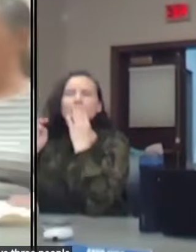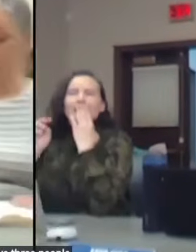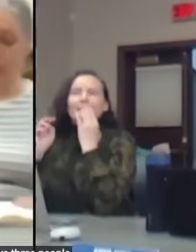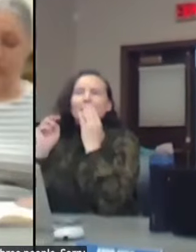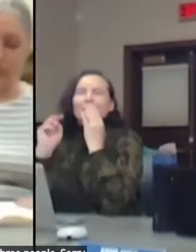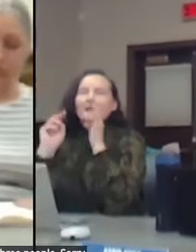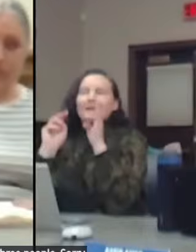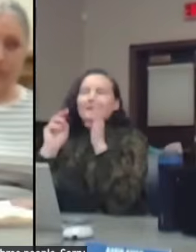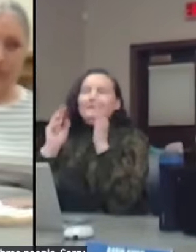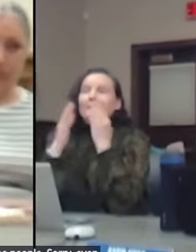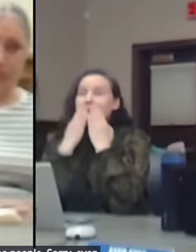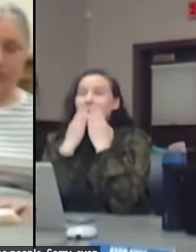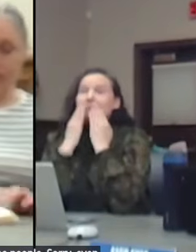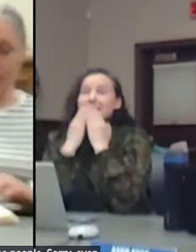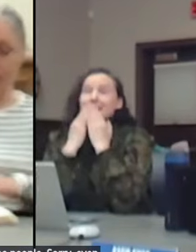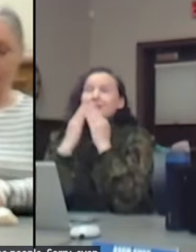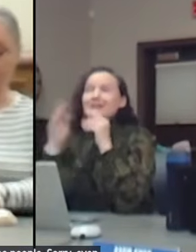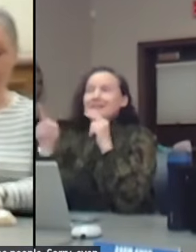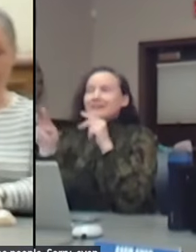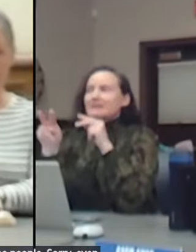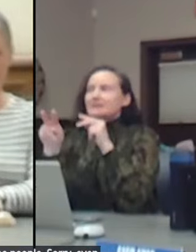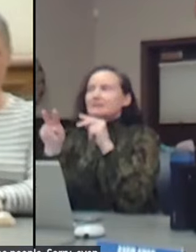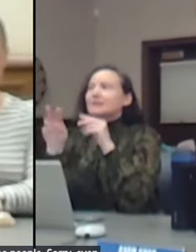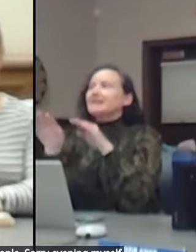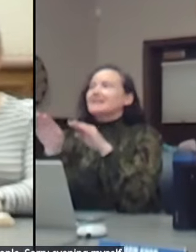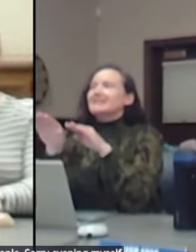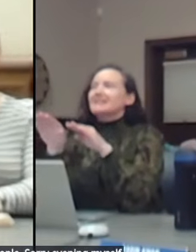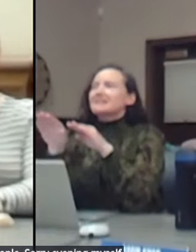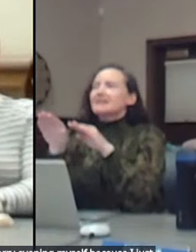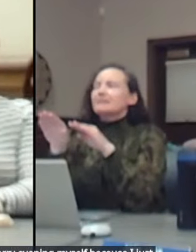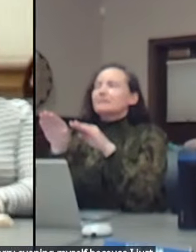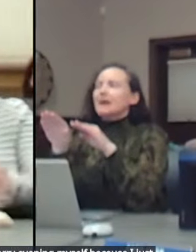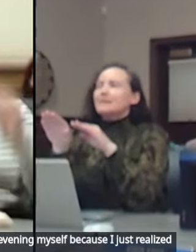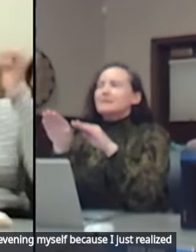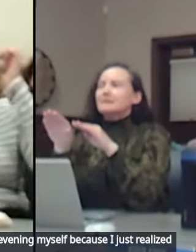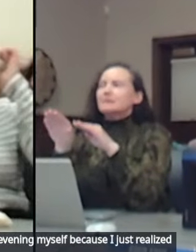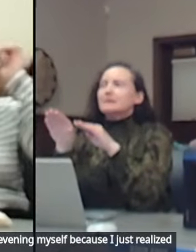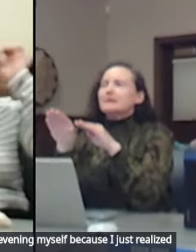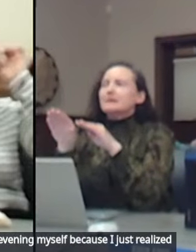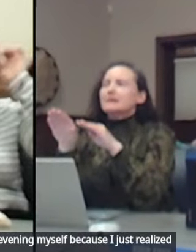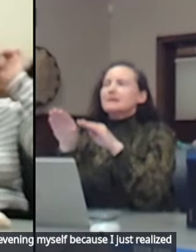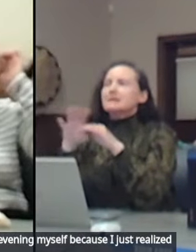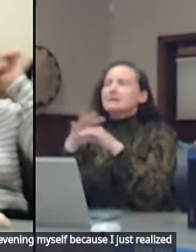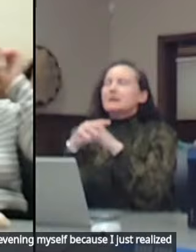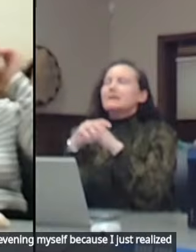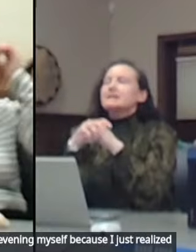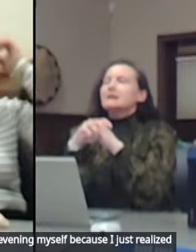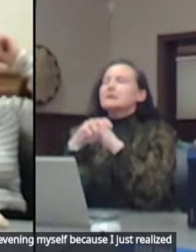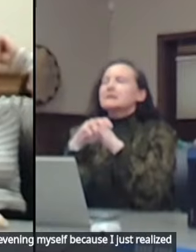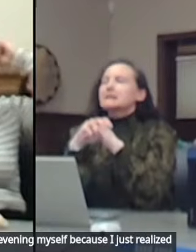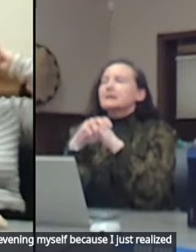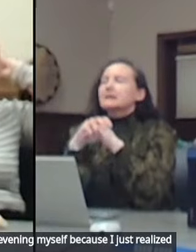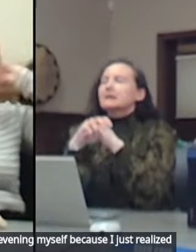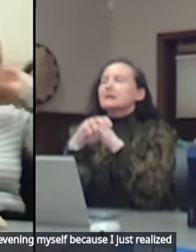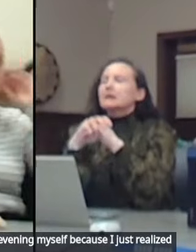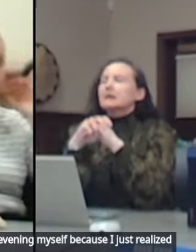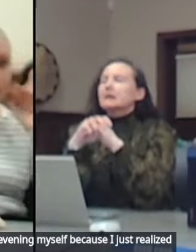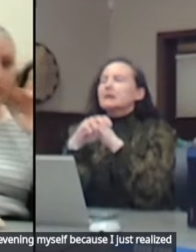sorry. I'm sorry, I'm stopping myself because I just realized that our staff perhaps needed to clarify something